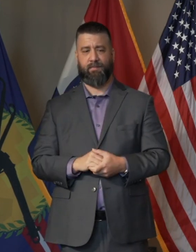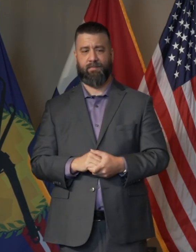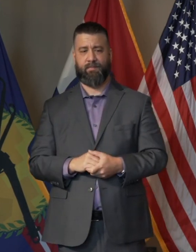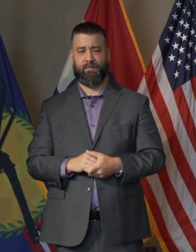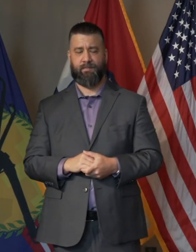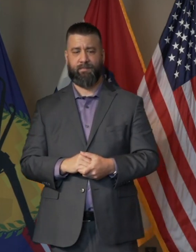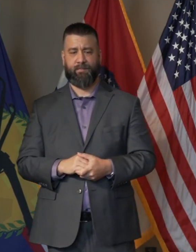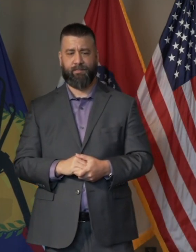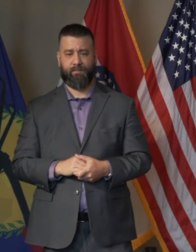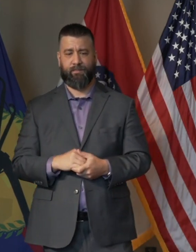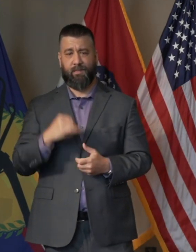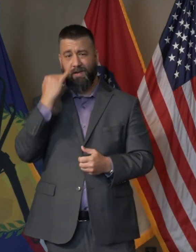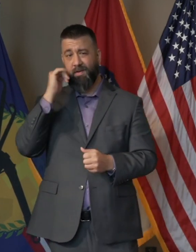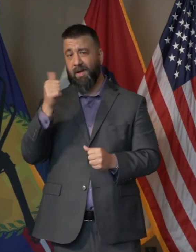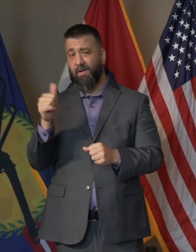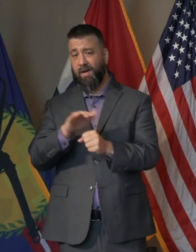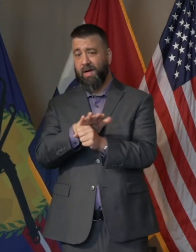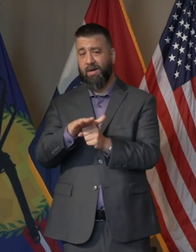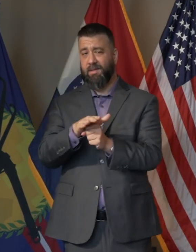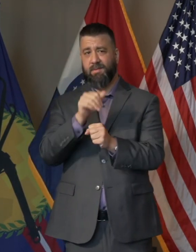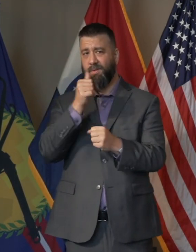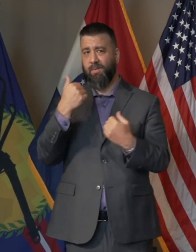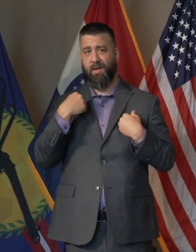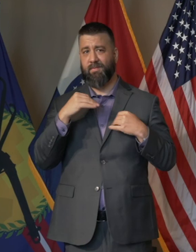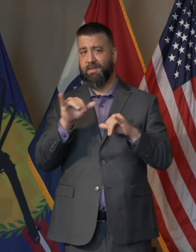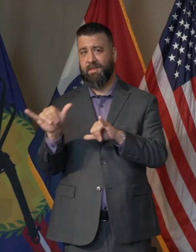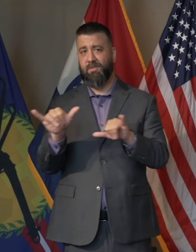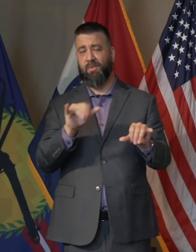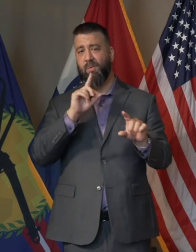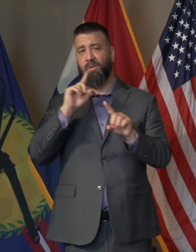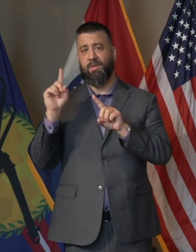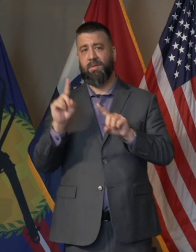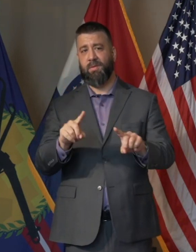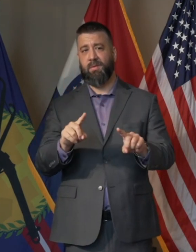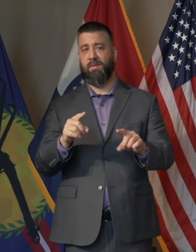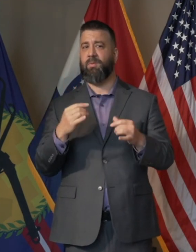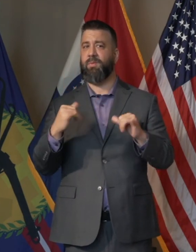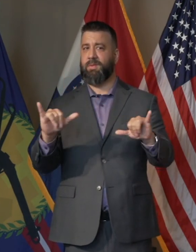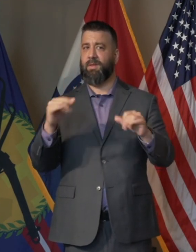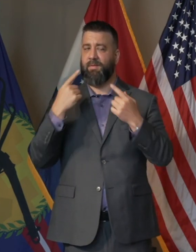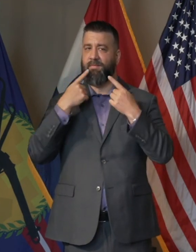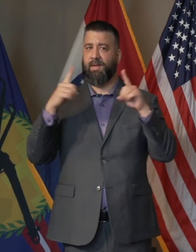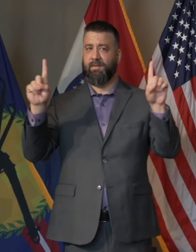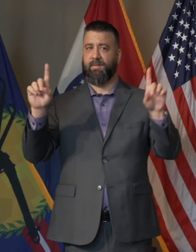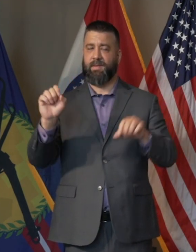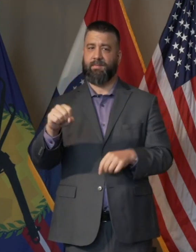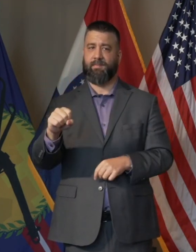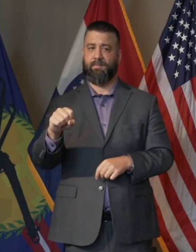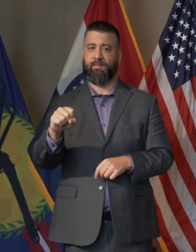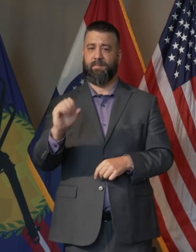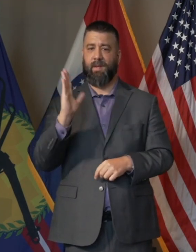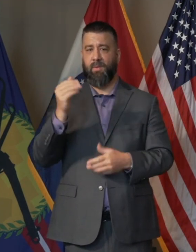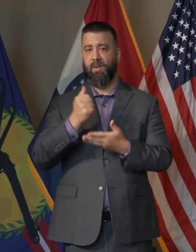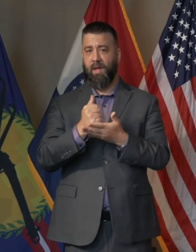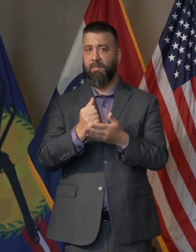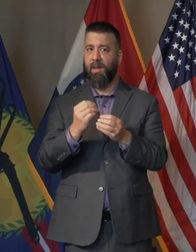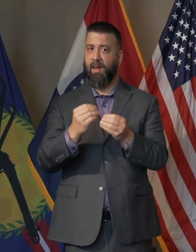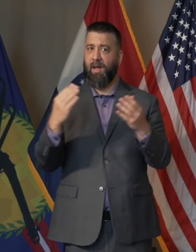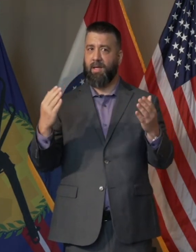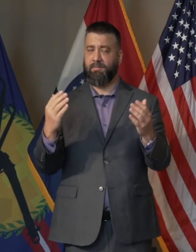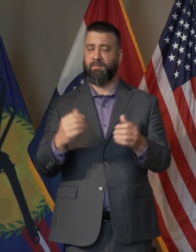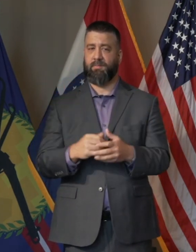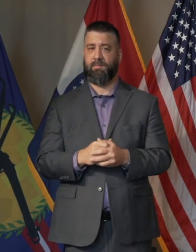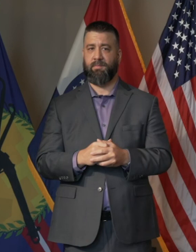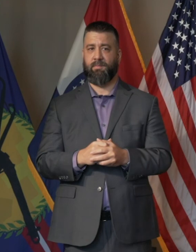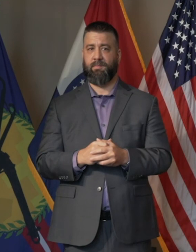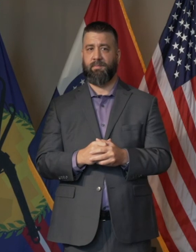adjoining jurisdictions do not have similar orders will still be effective, and they will help a great deal.